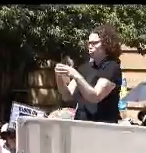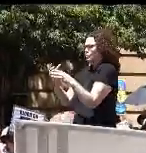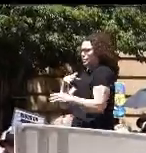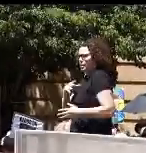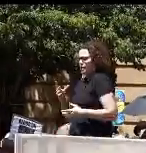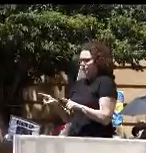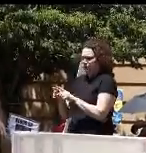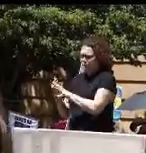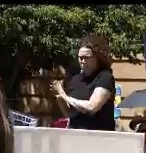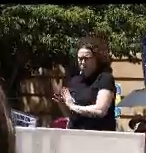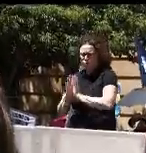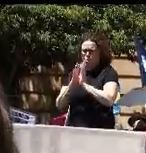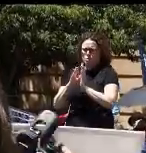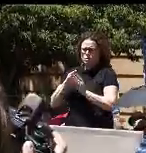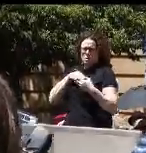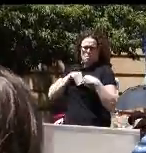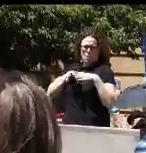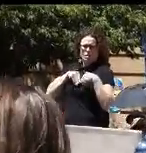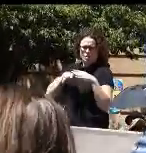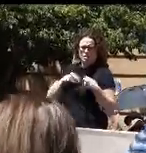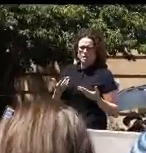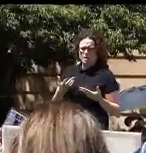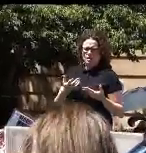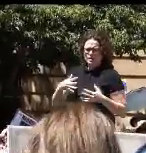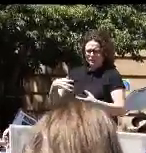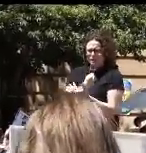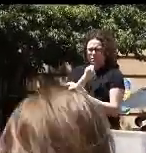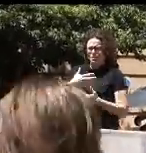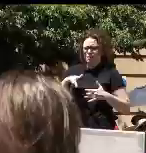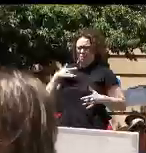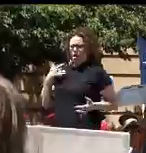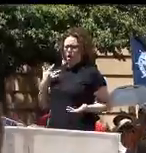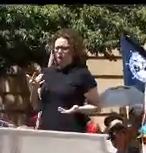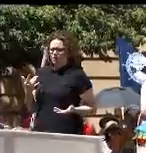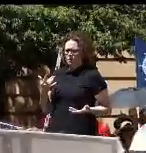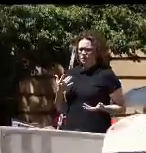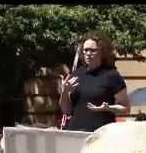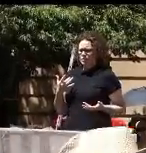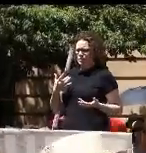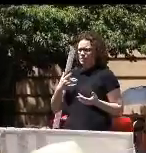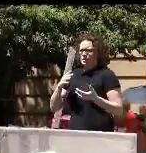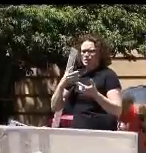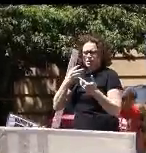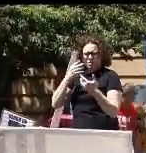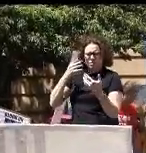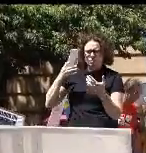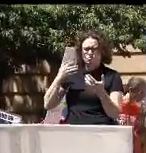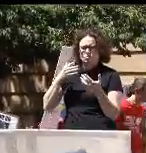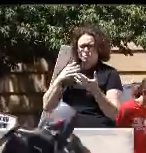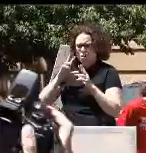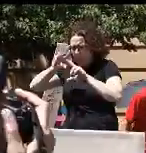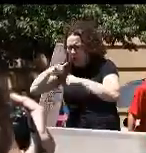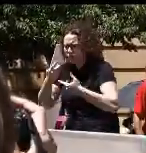approaches that strike the right balance between saving lives and treating people like human beings.